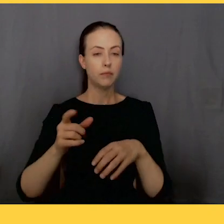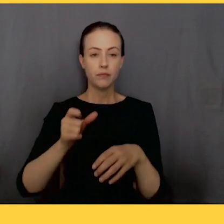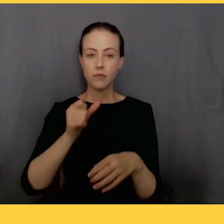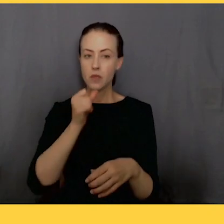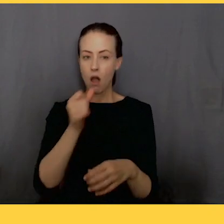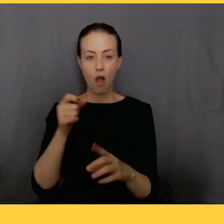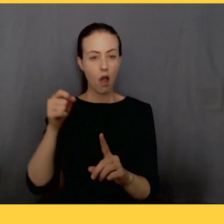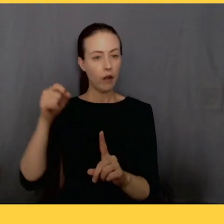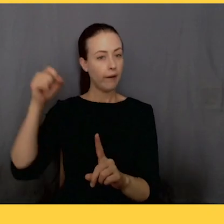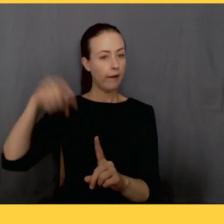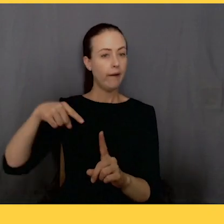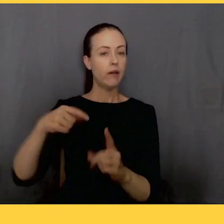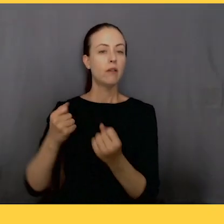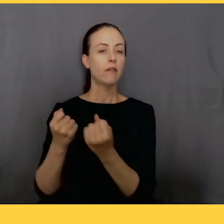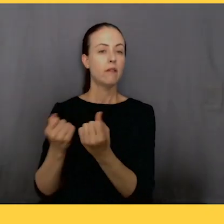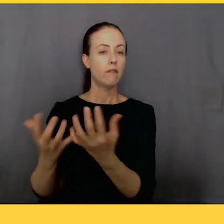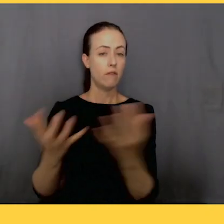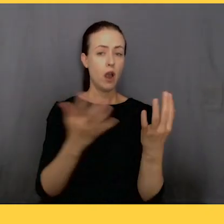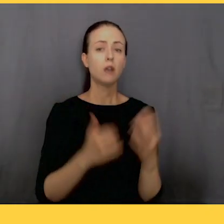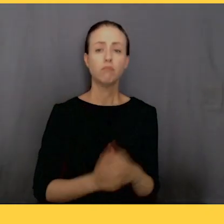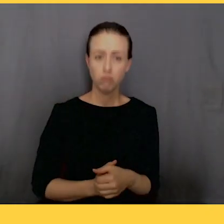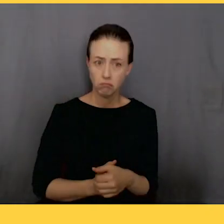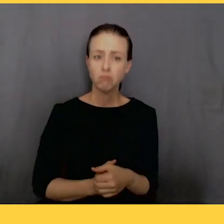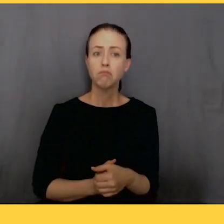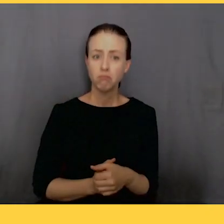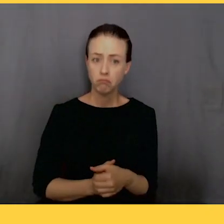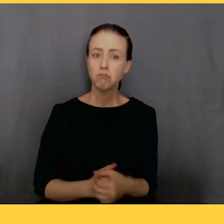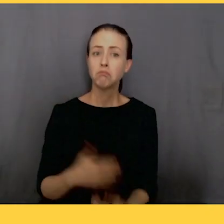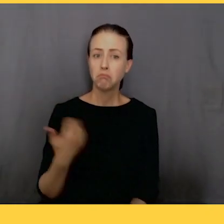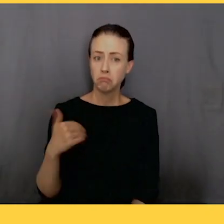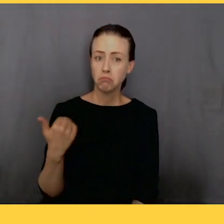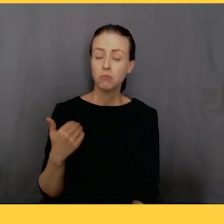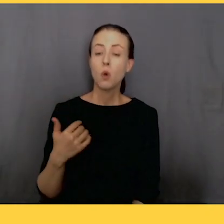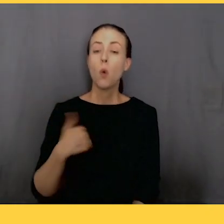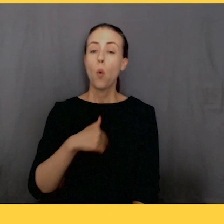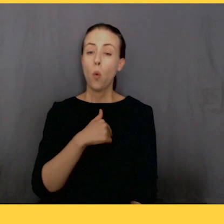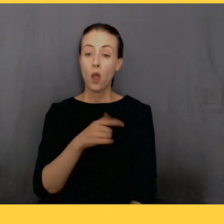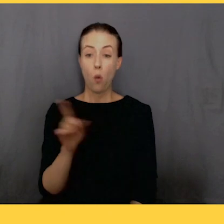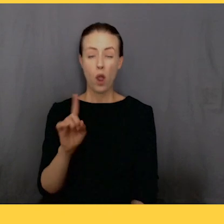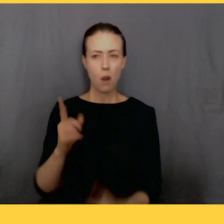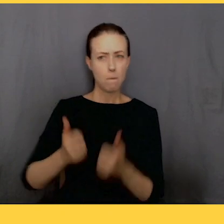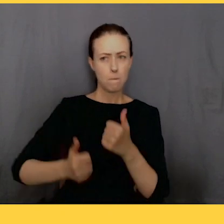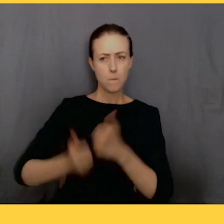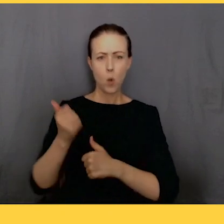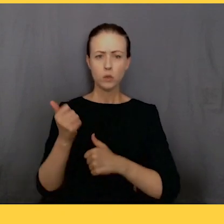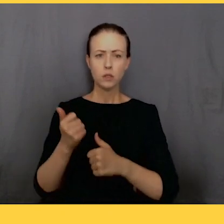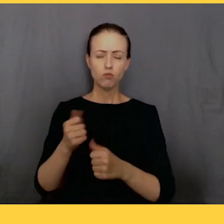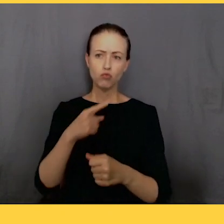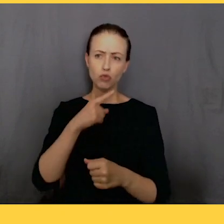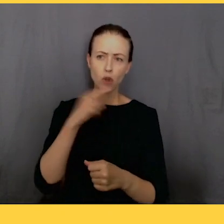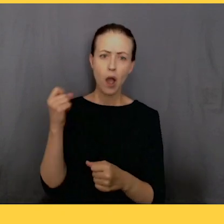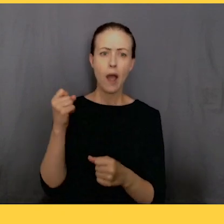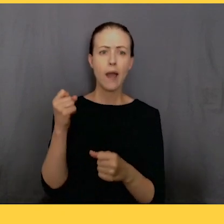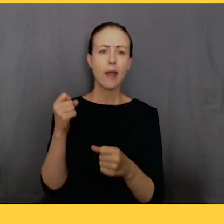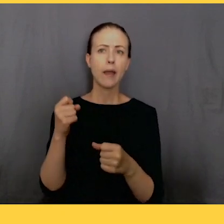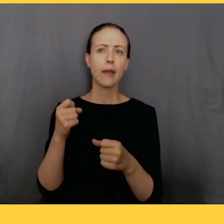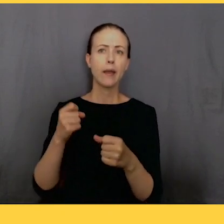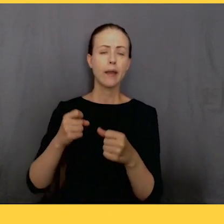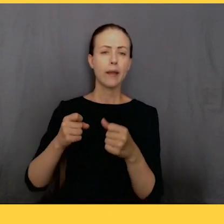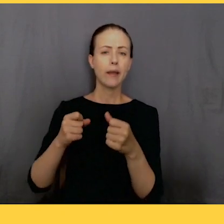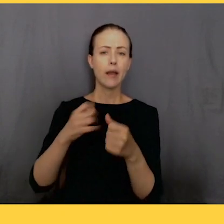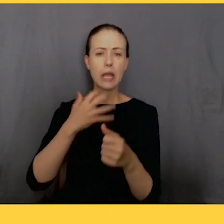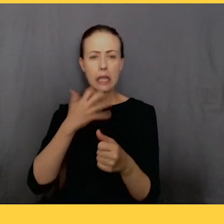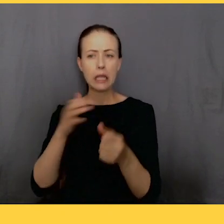measure in the industry. So we are targeting the highest risk area for near-term deployment, as well as area with